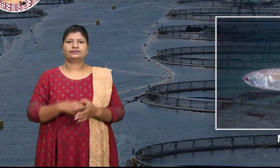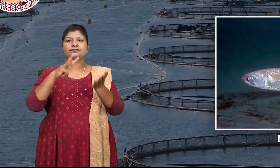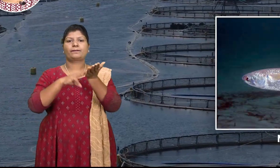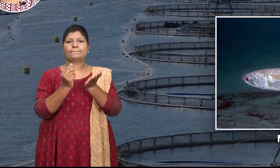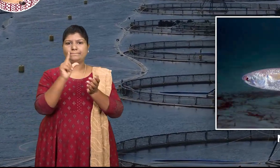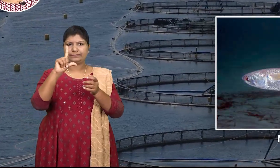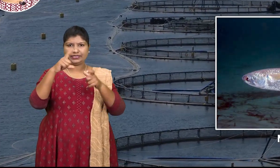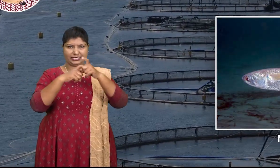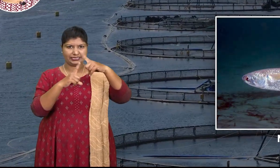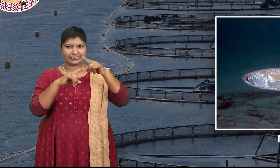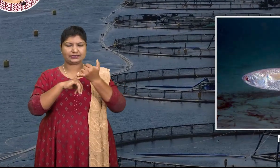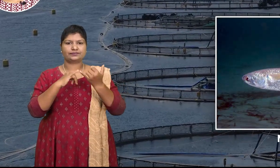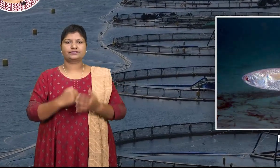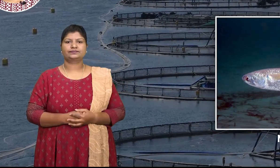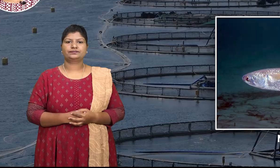mullets,